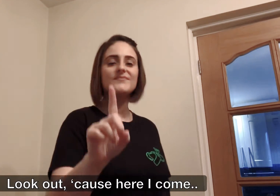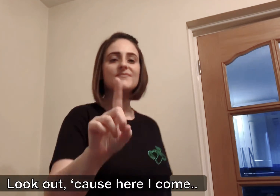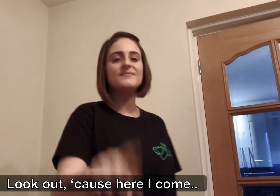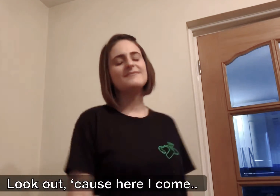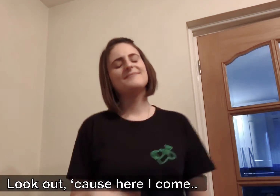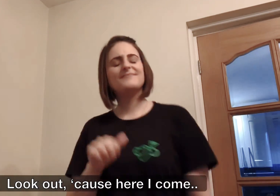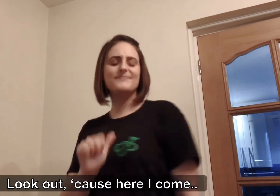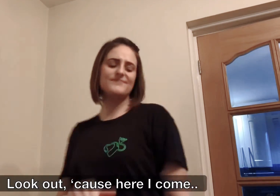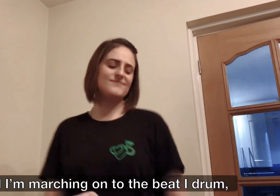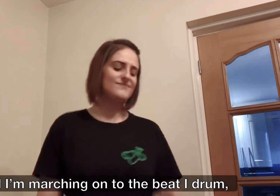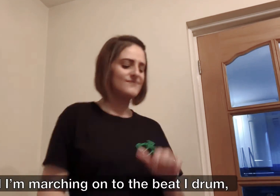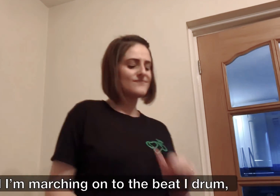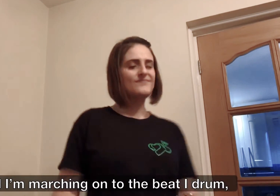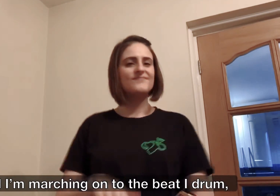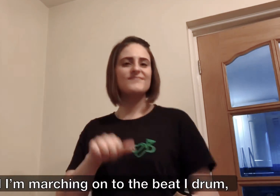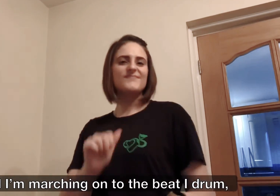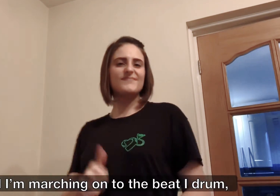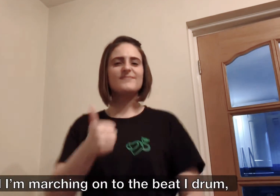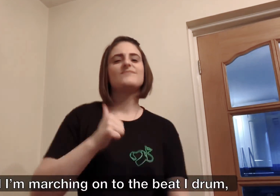And I'm marching on to the beat I